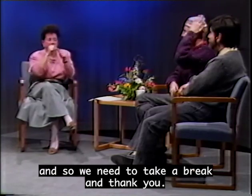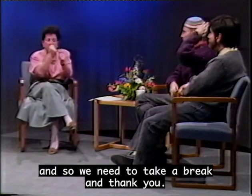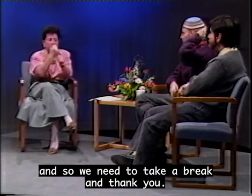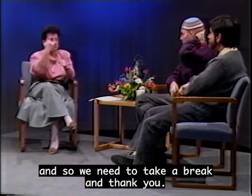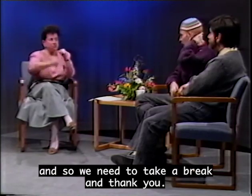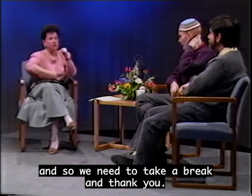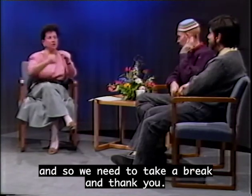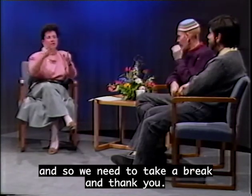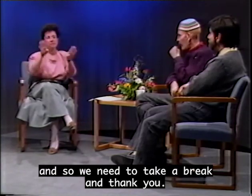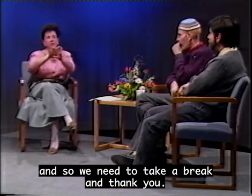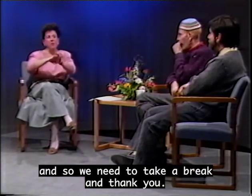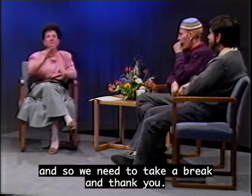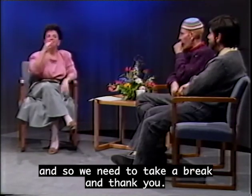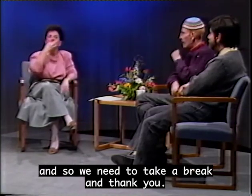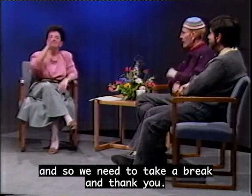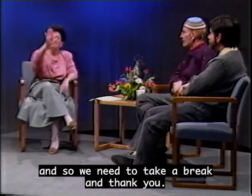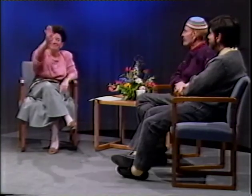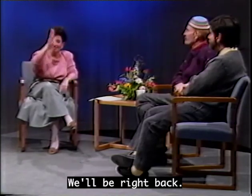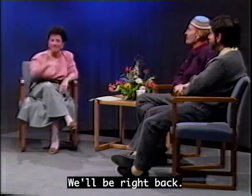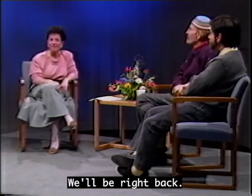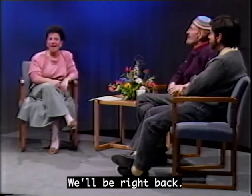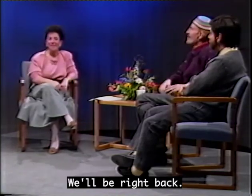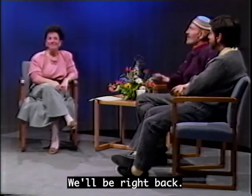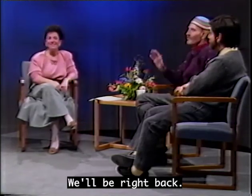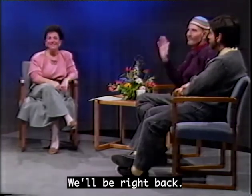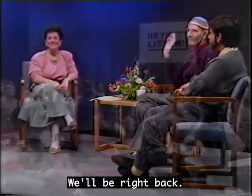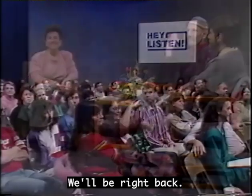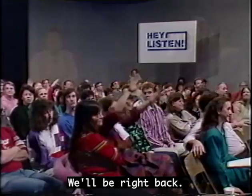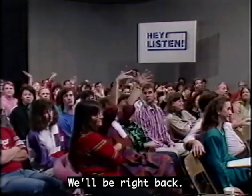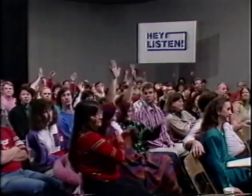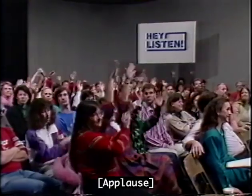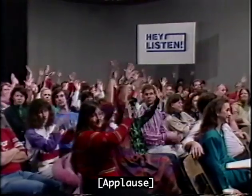a break. And thank you. We'll be right back.